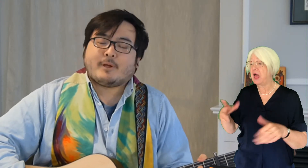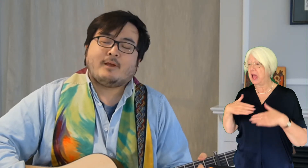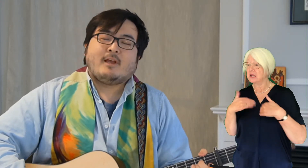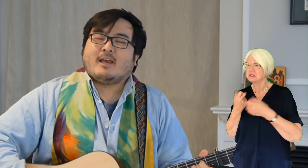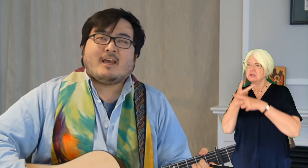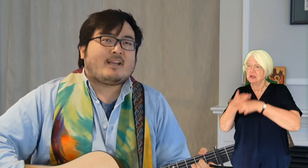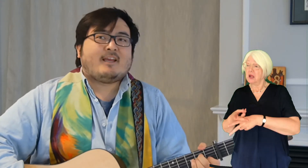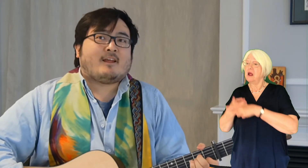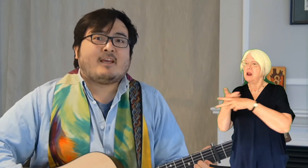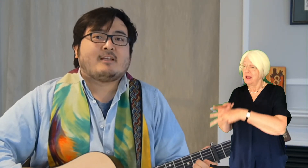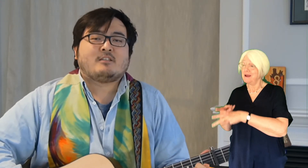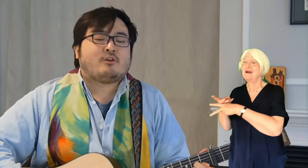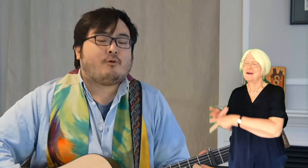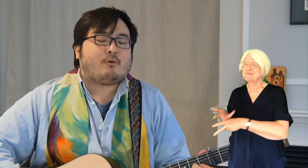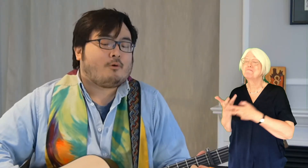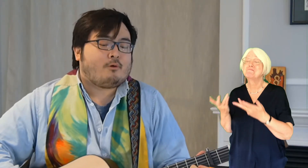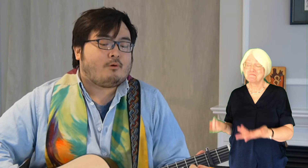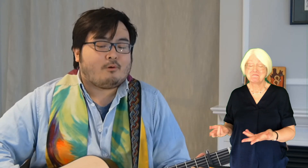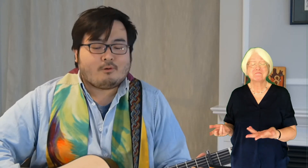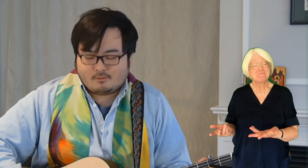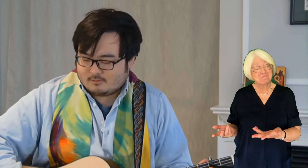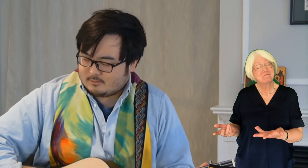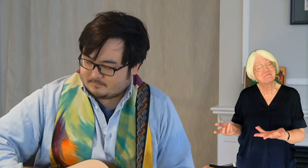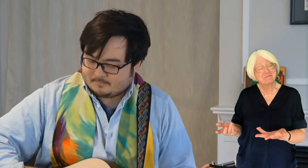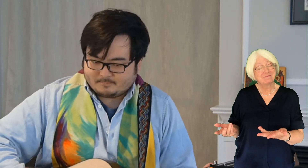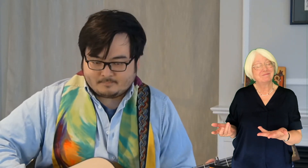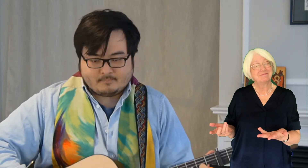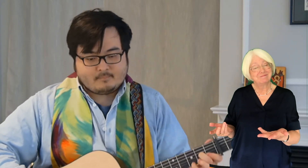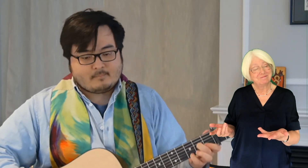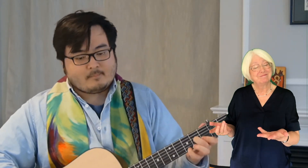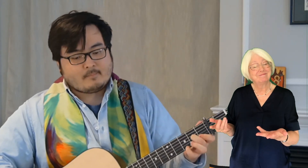help and healing too.